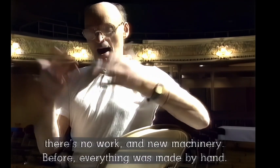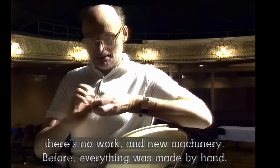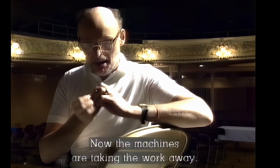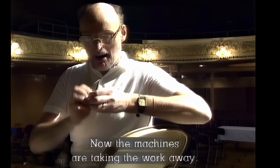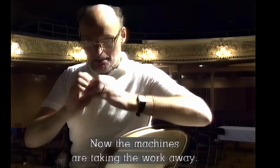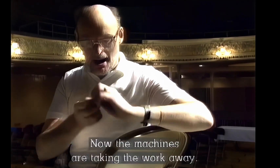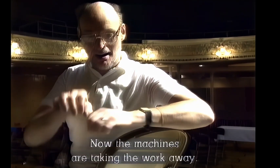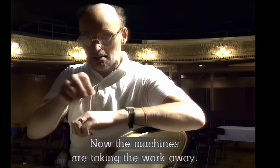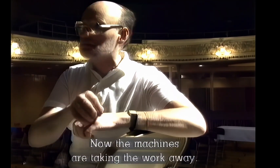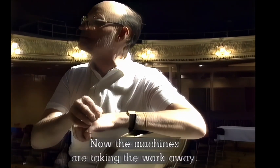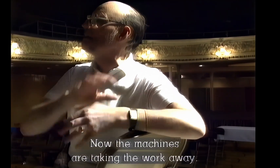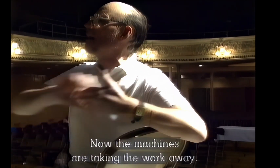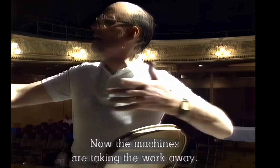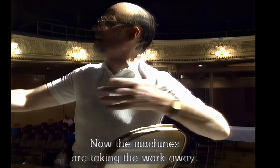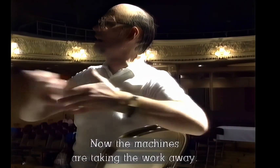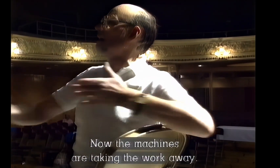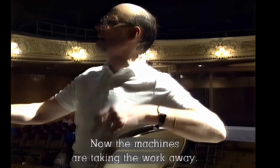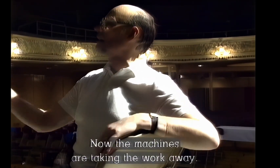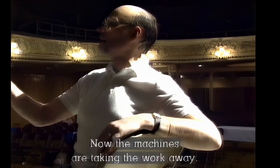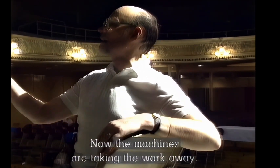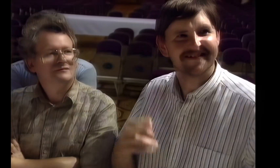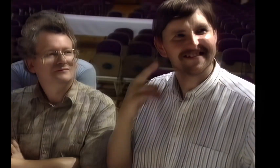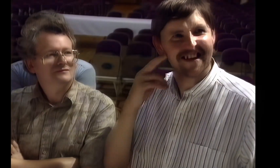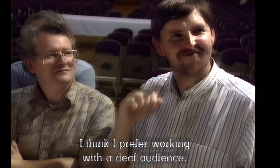by hand, and now these machines are taking that work away.